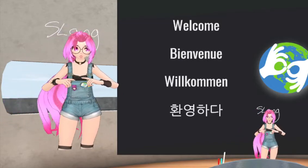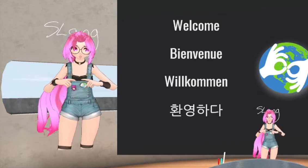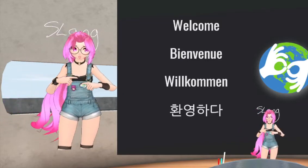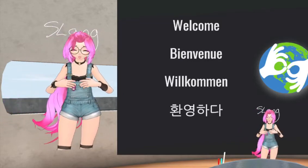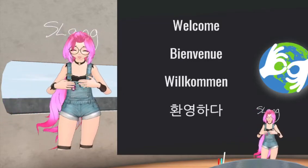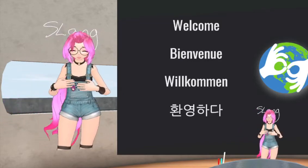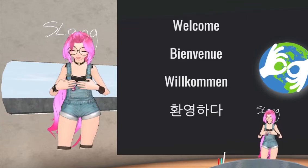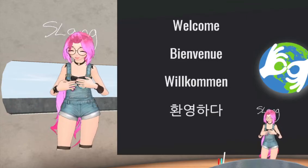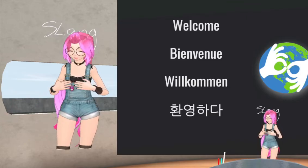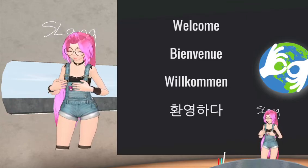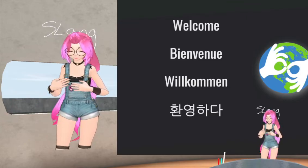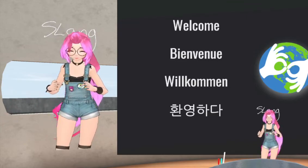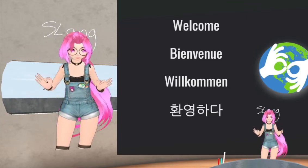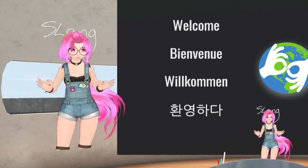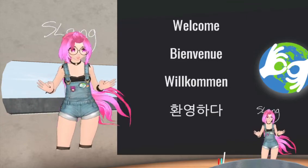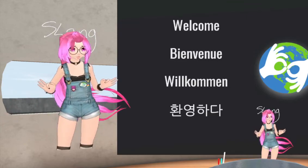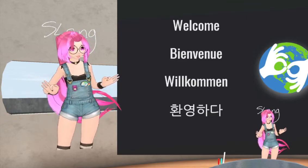Lost.